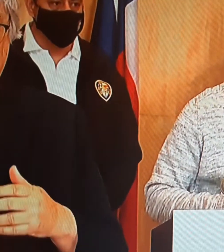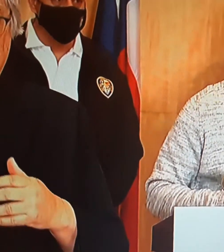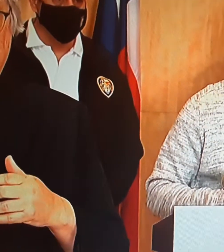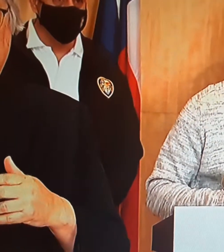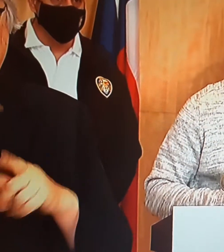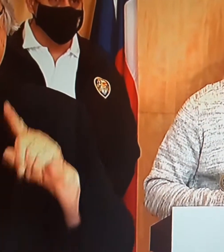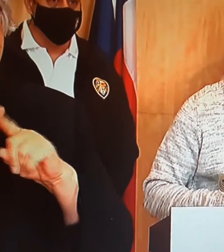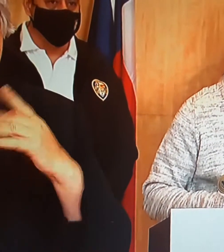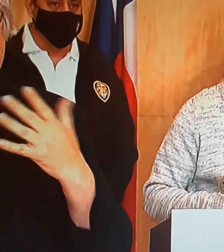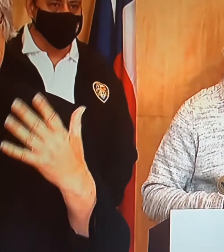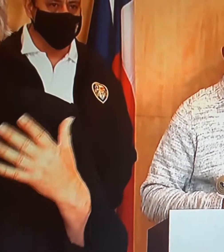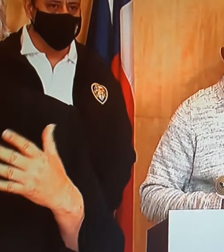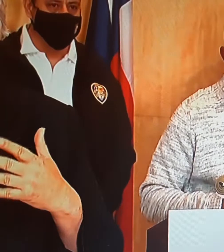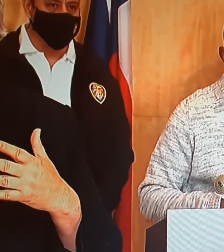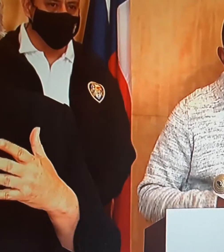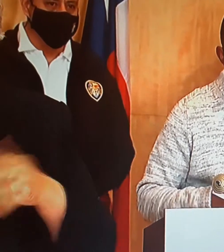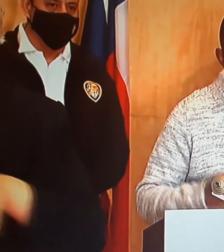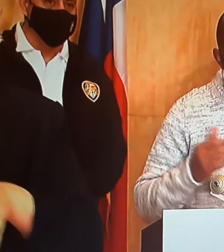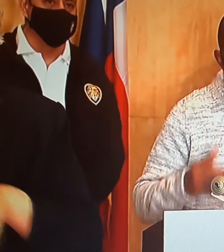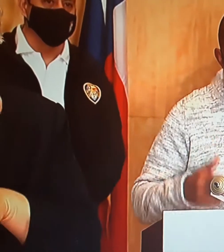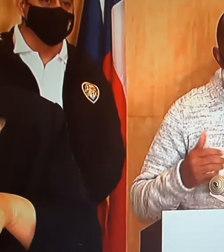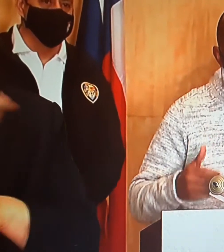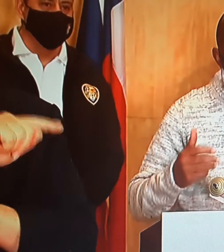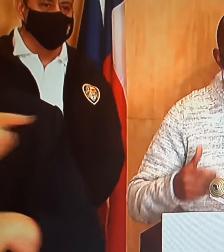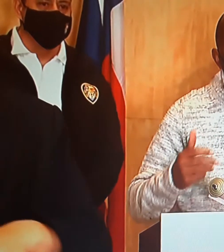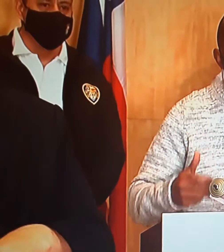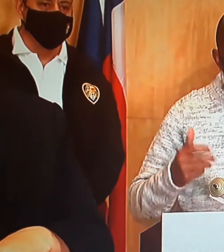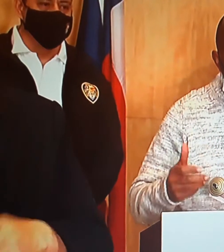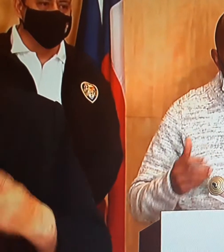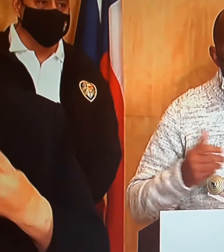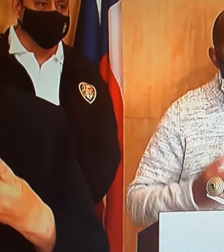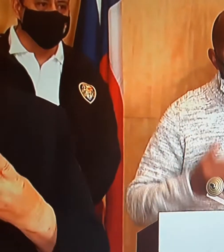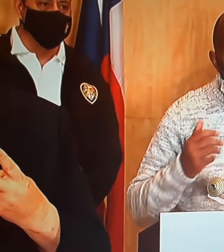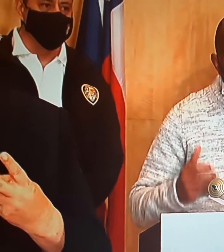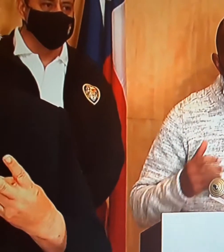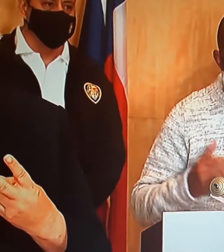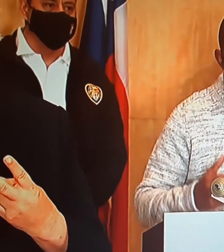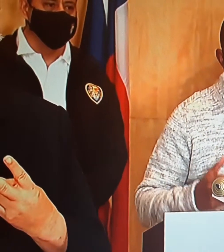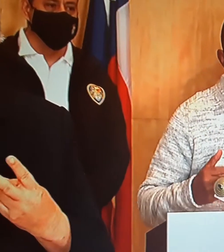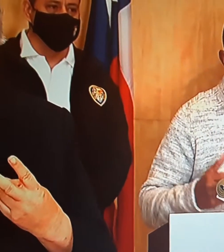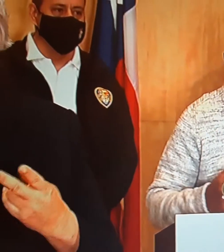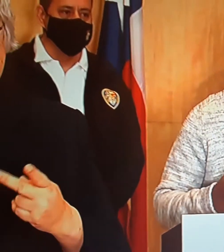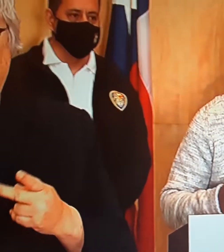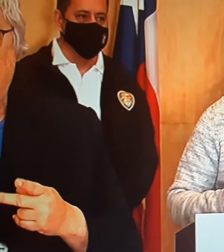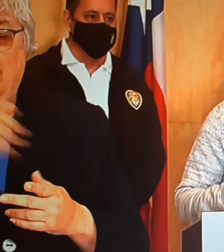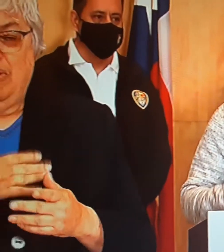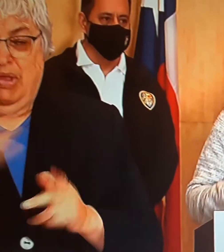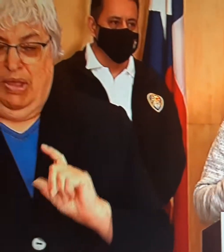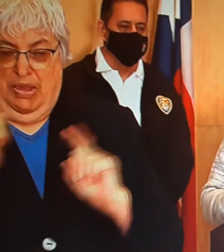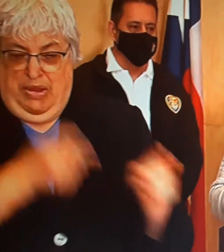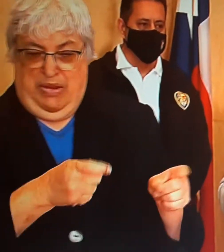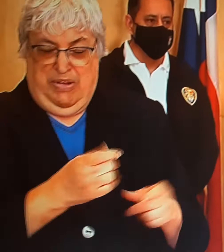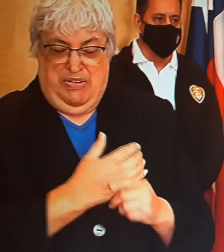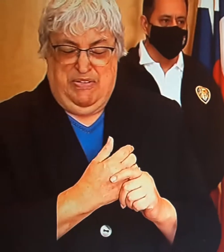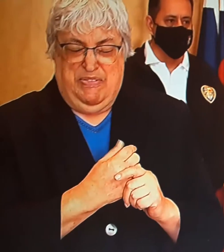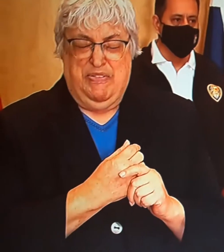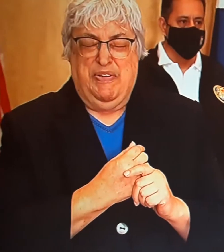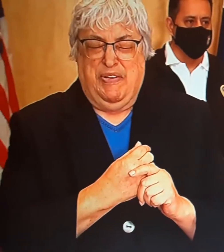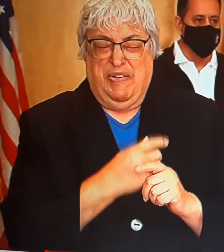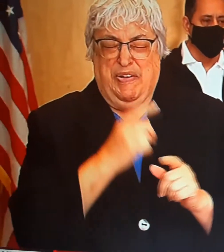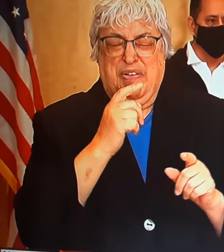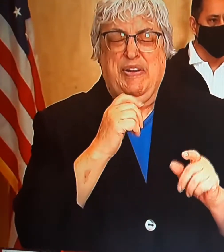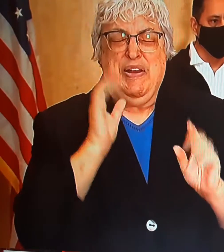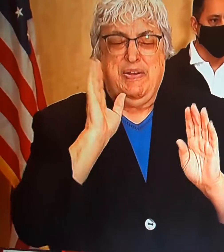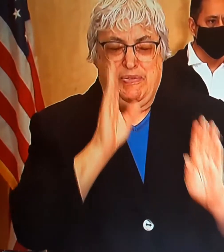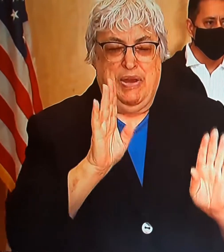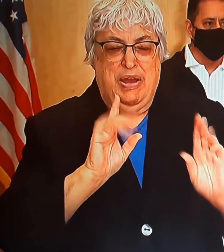other corporate leaders, well, corporate as well as other philanthropists who have also agreed to